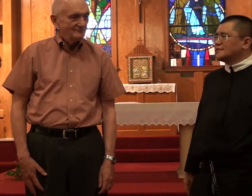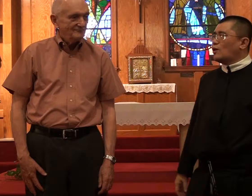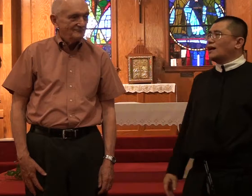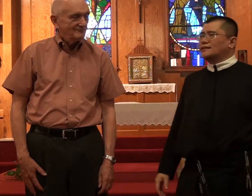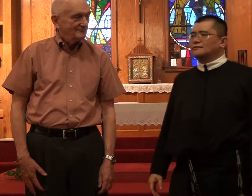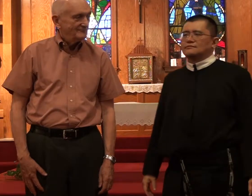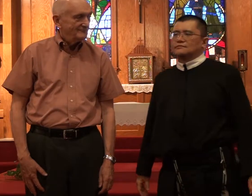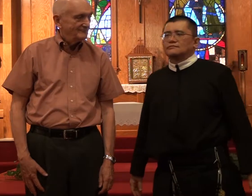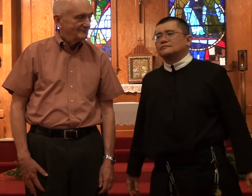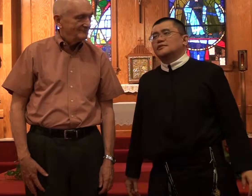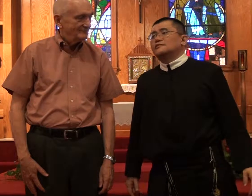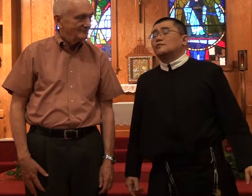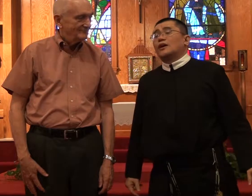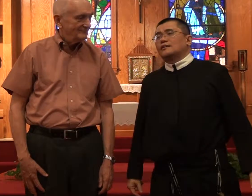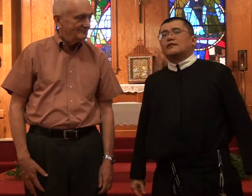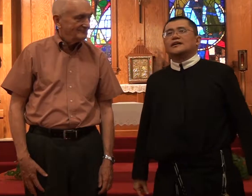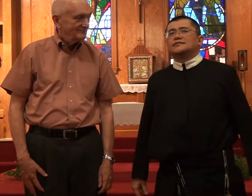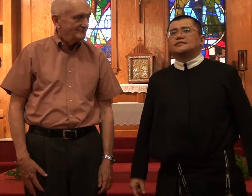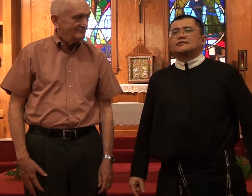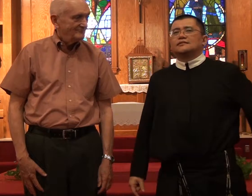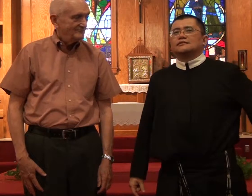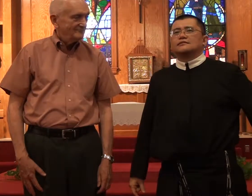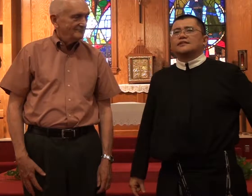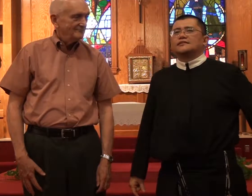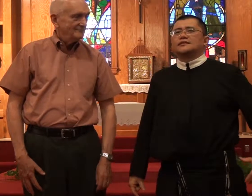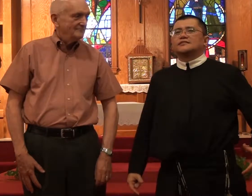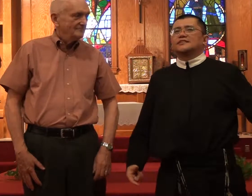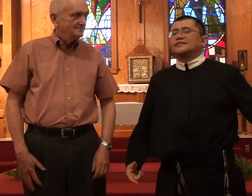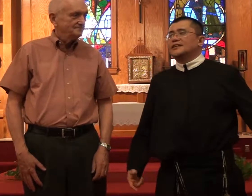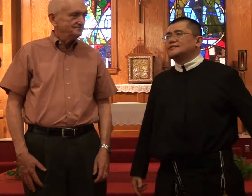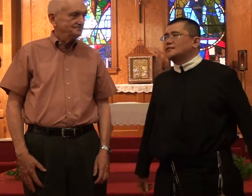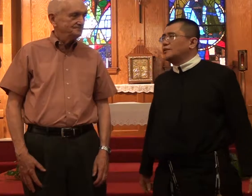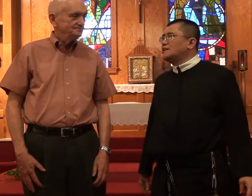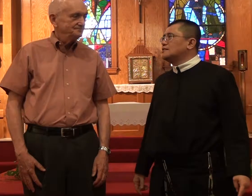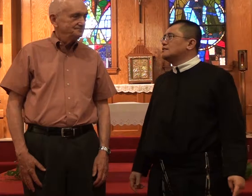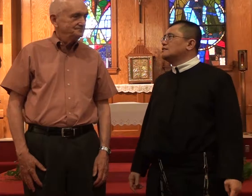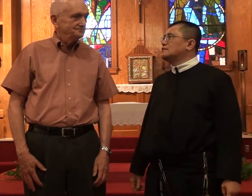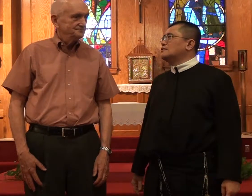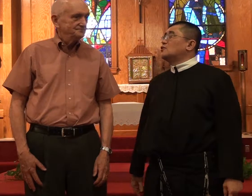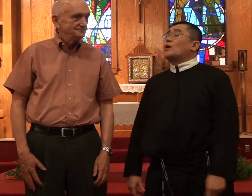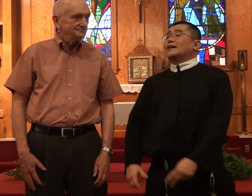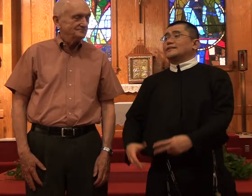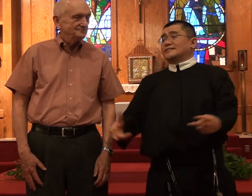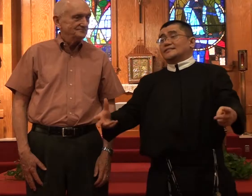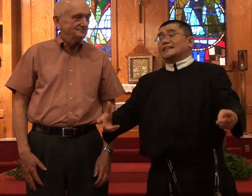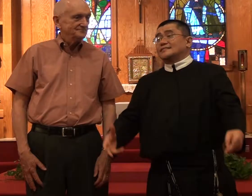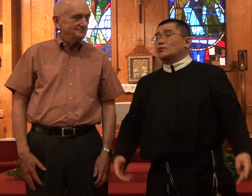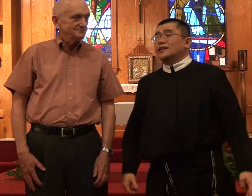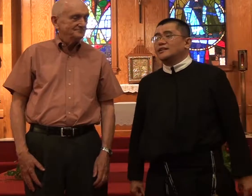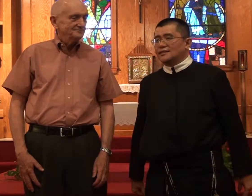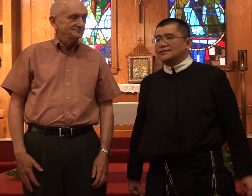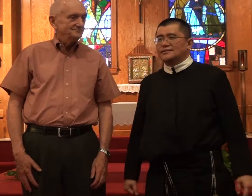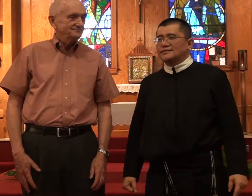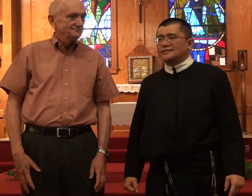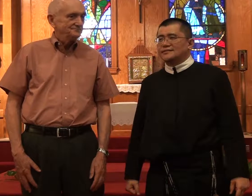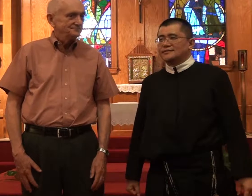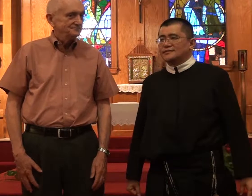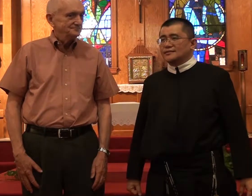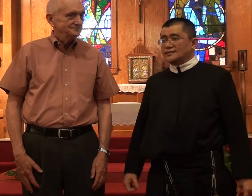Why? I don't know why. Why is it there are 7 days in a week? I don't know why, but that's the way it is. Because that's the